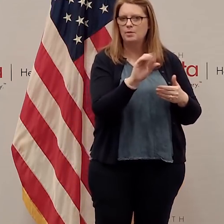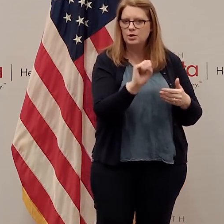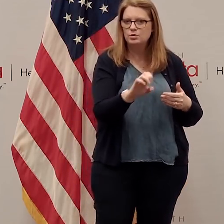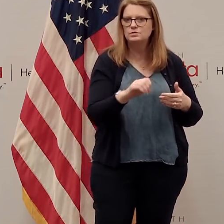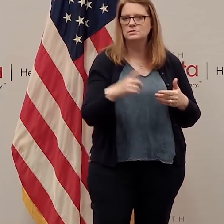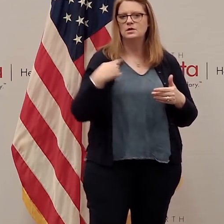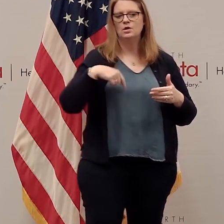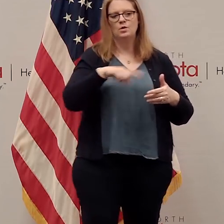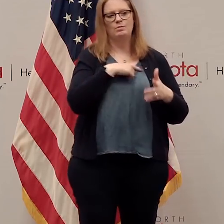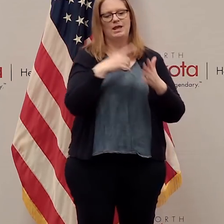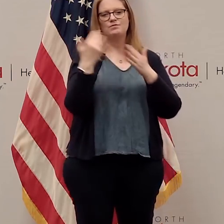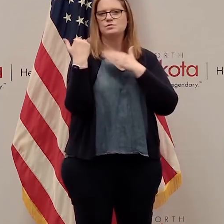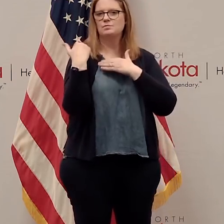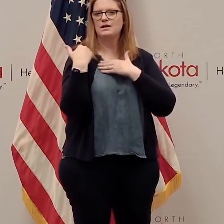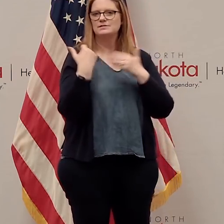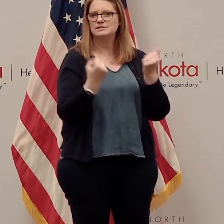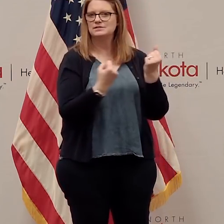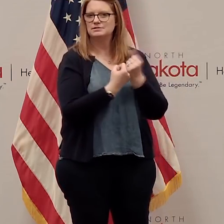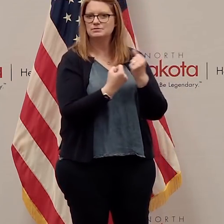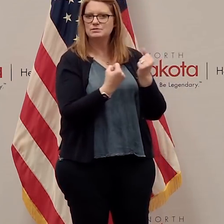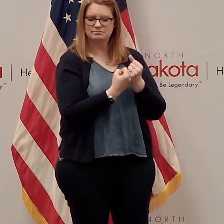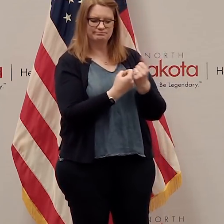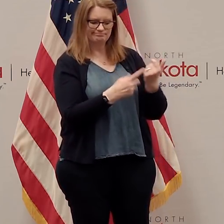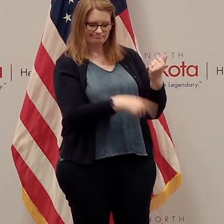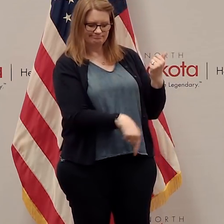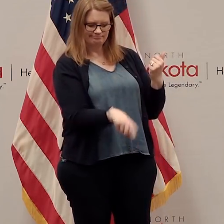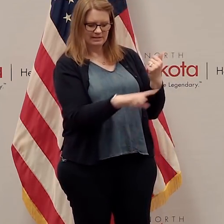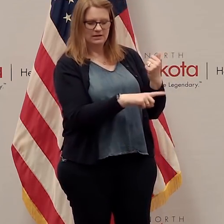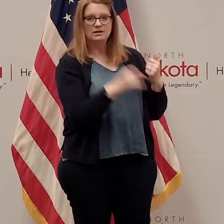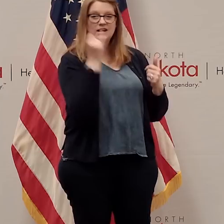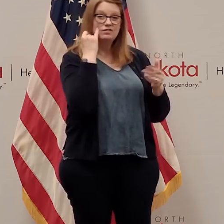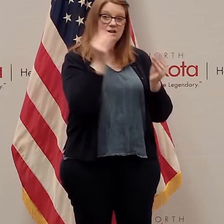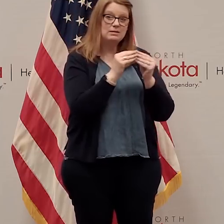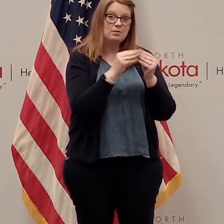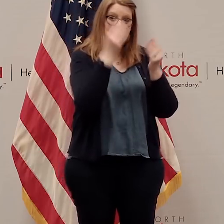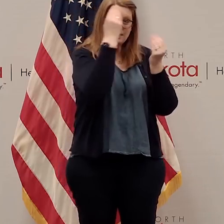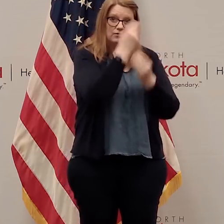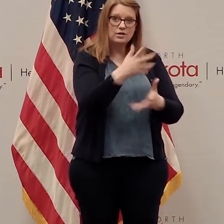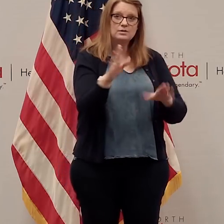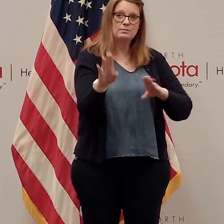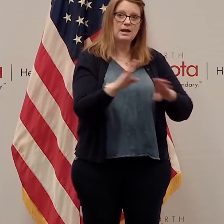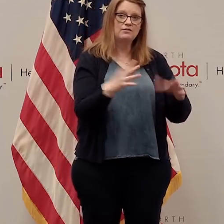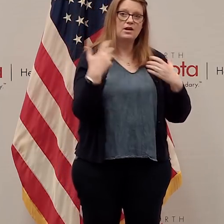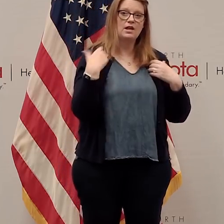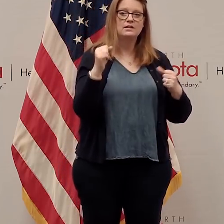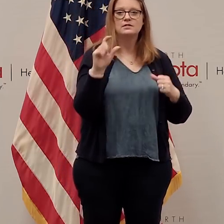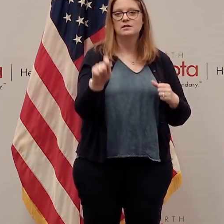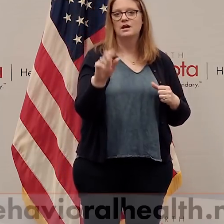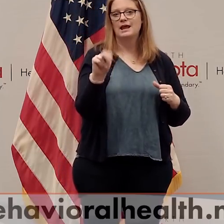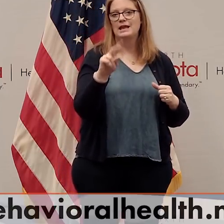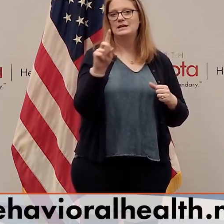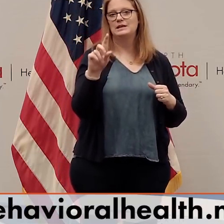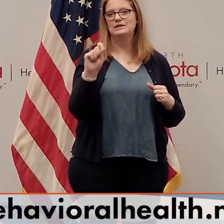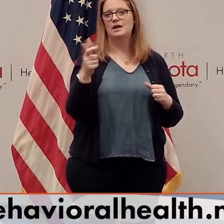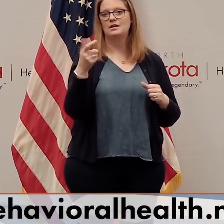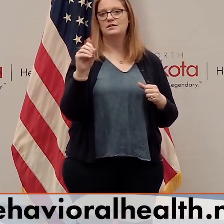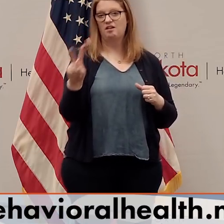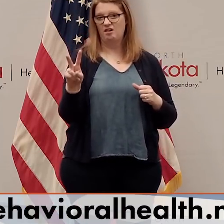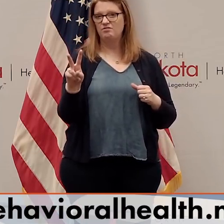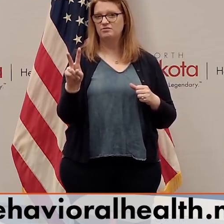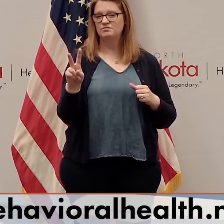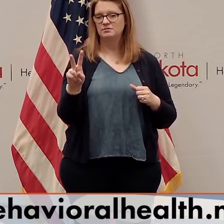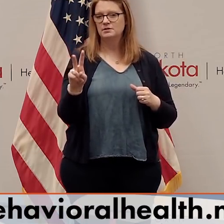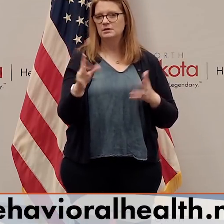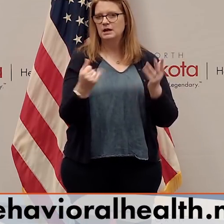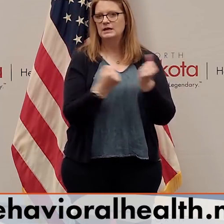of supporting families and ensuring children are safe. If you need more resources, visit behavioralhealth.nd.gov for information on how to connect